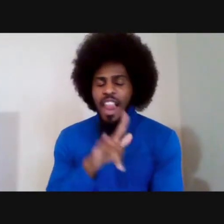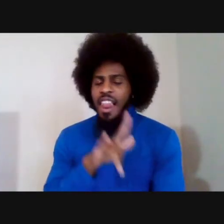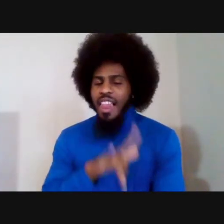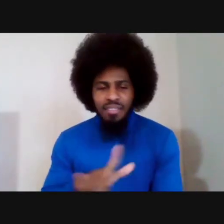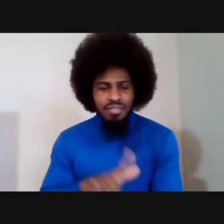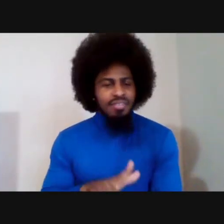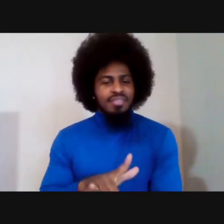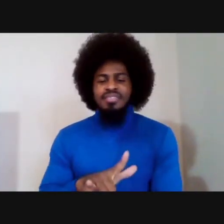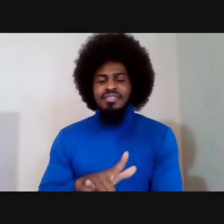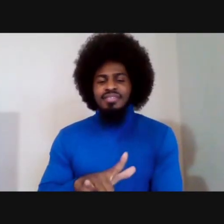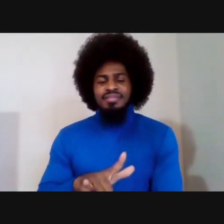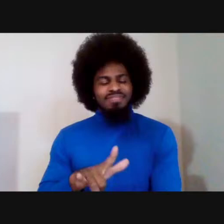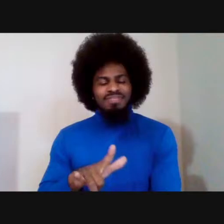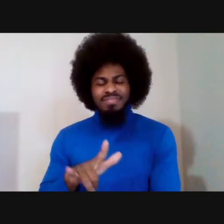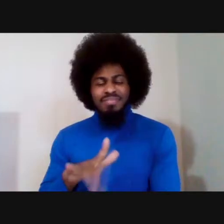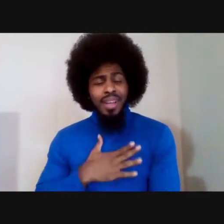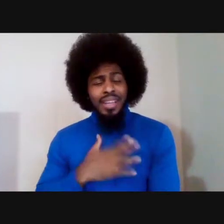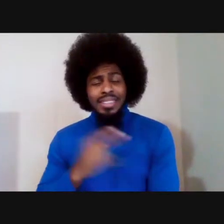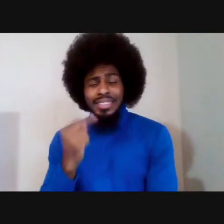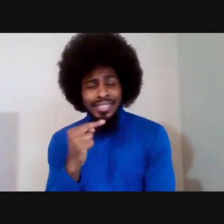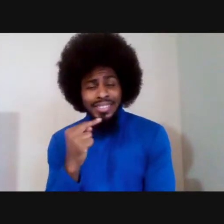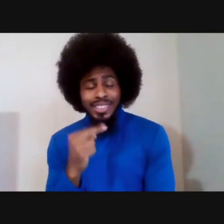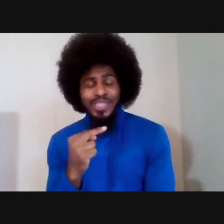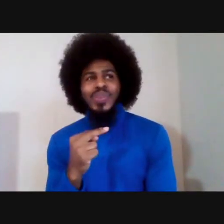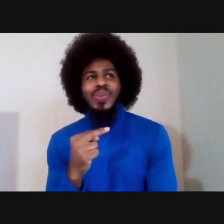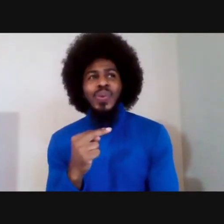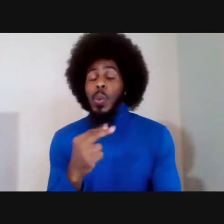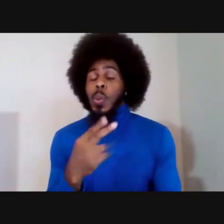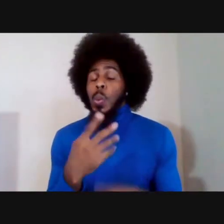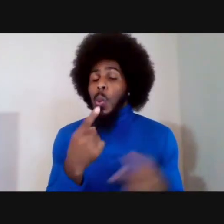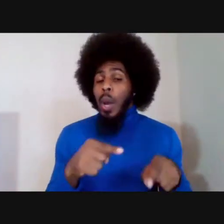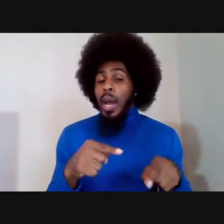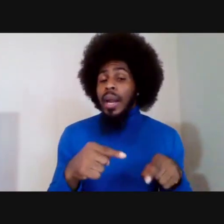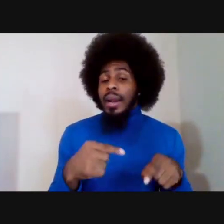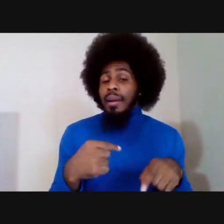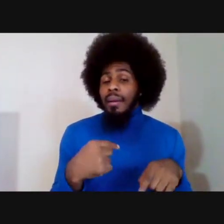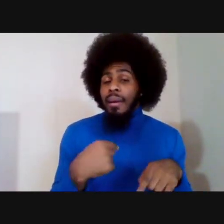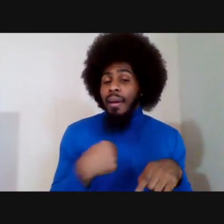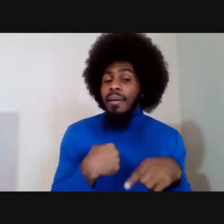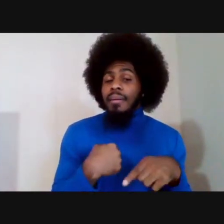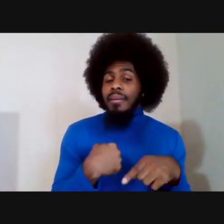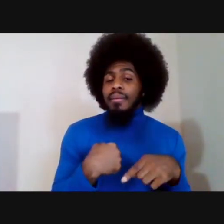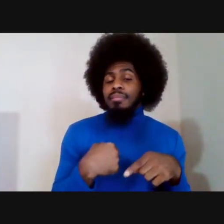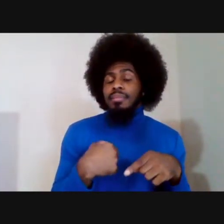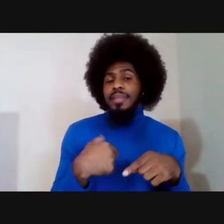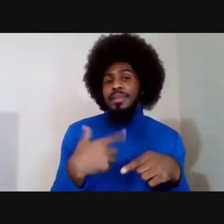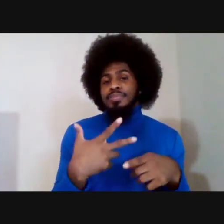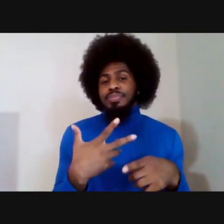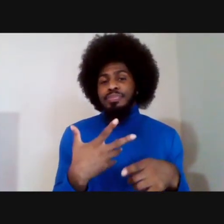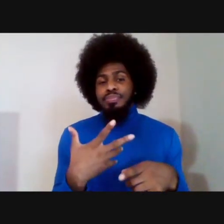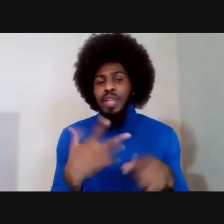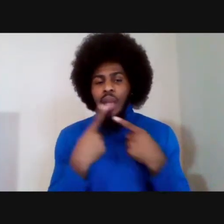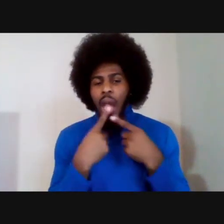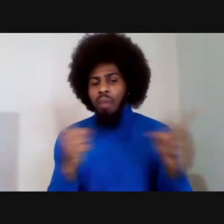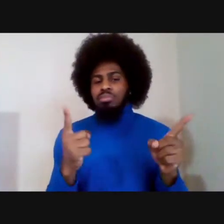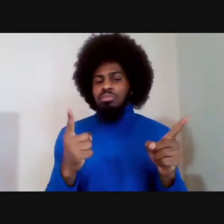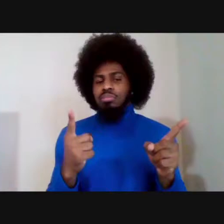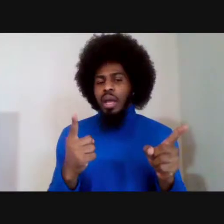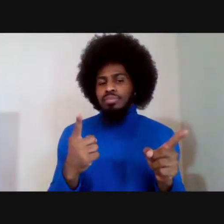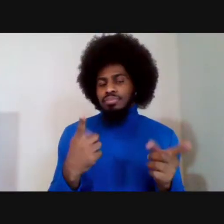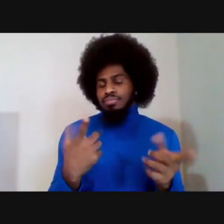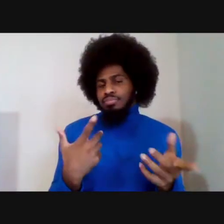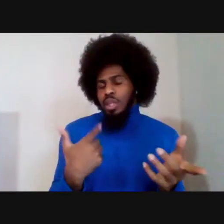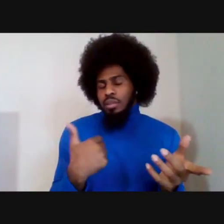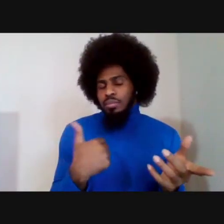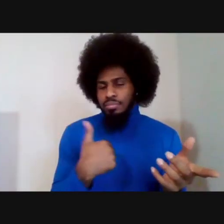out, I told her mom, partially because I knew if I told her, I wouldn't have to tell anybody else, right? She was gonna do the